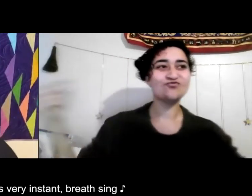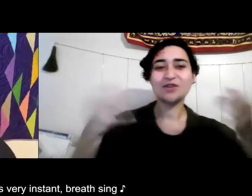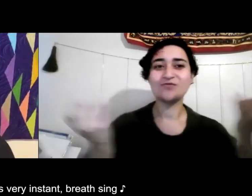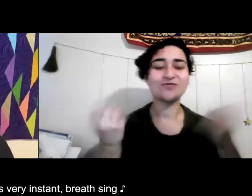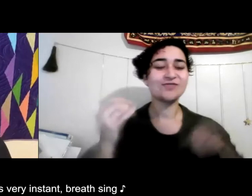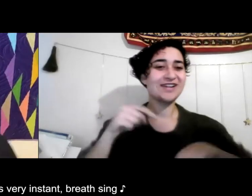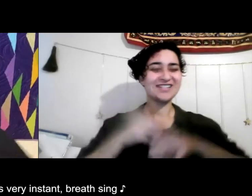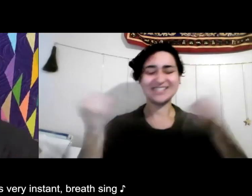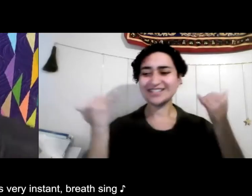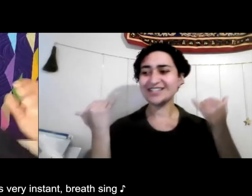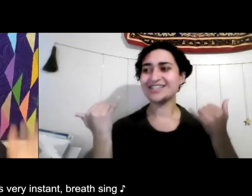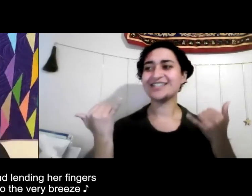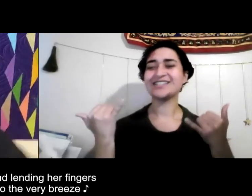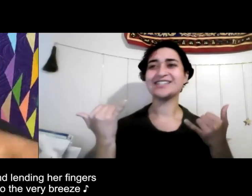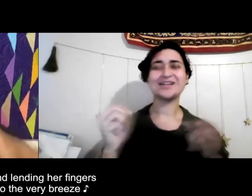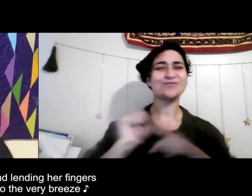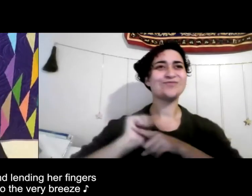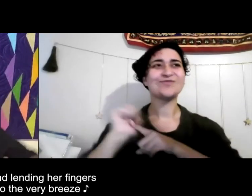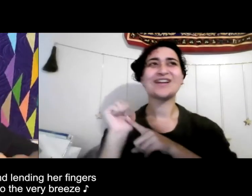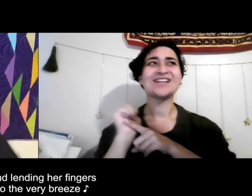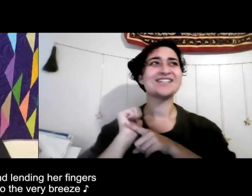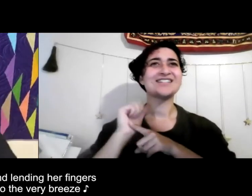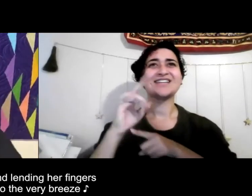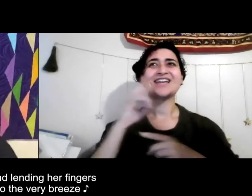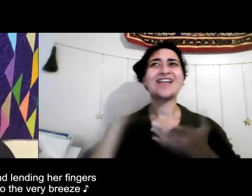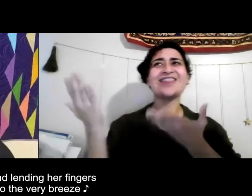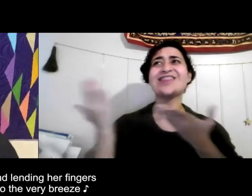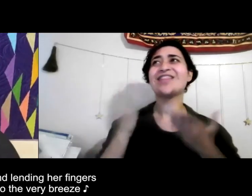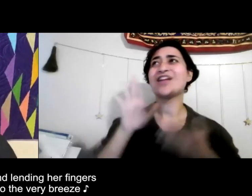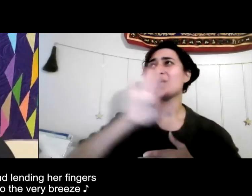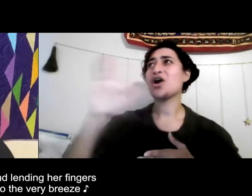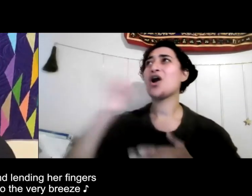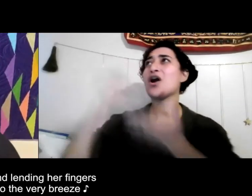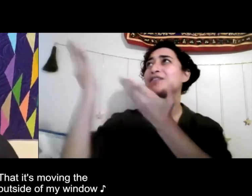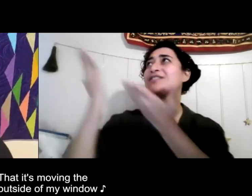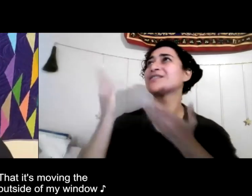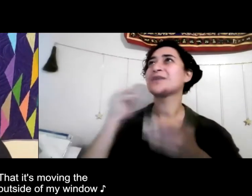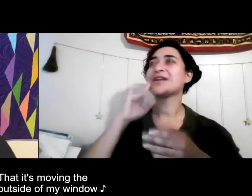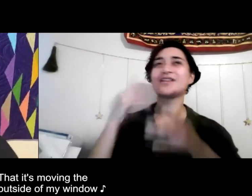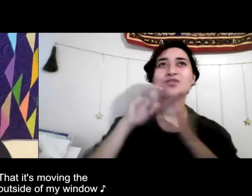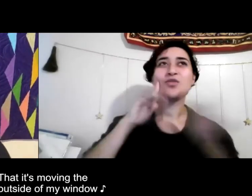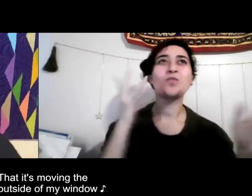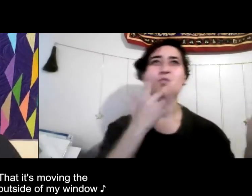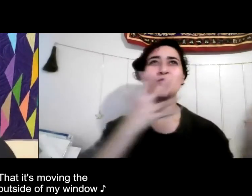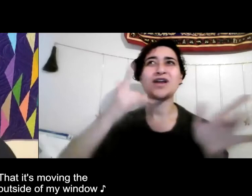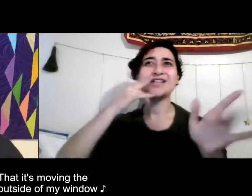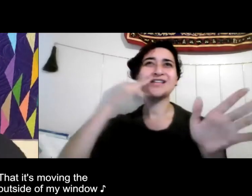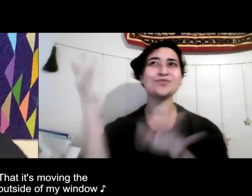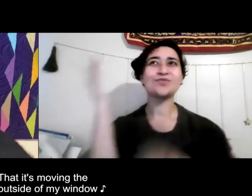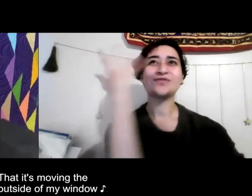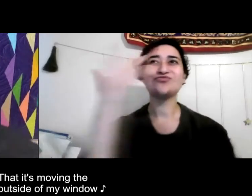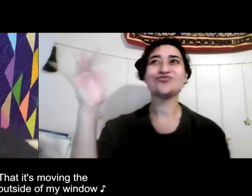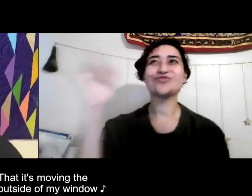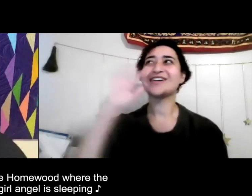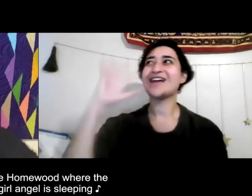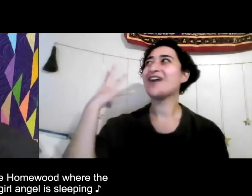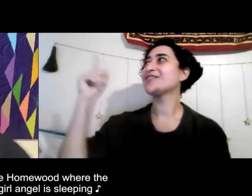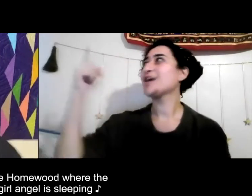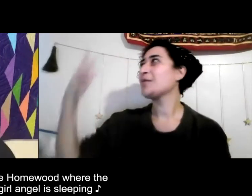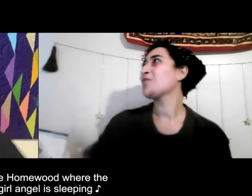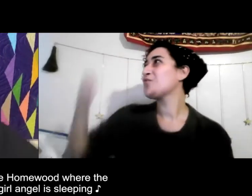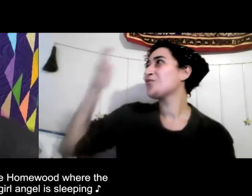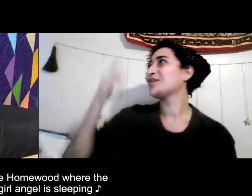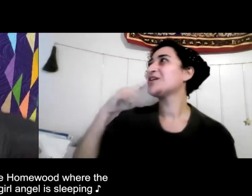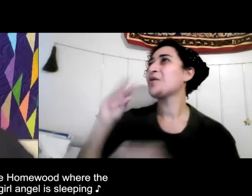instant, prancing and lending her fingers into the very breeze that is moving the trees outside of my window in